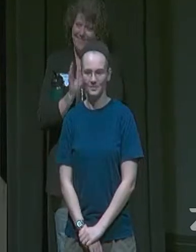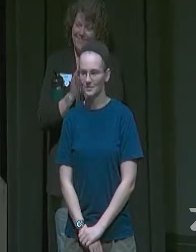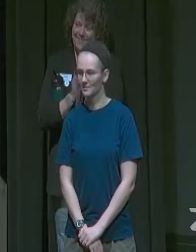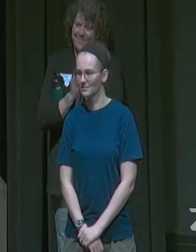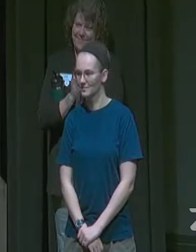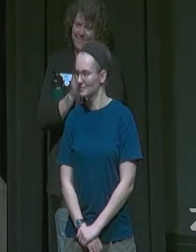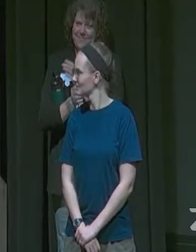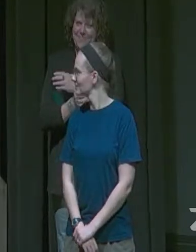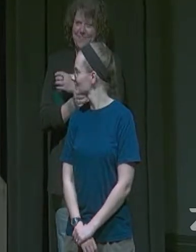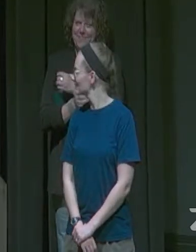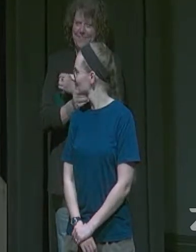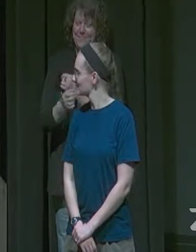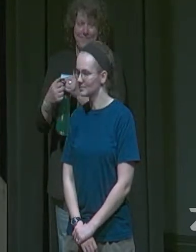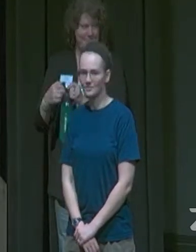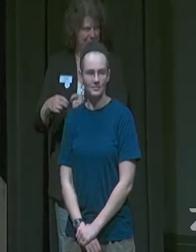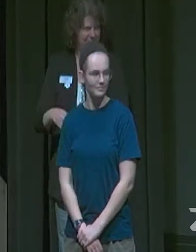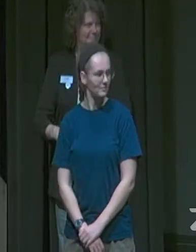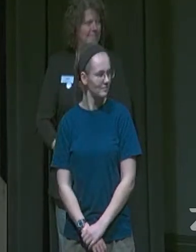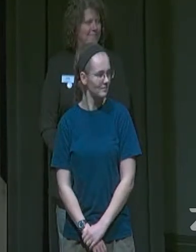There.